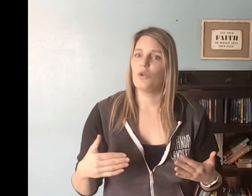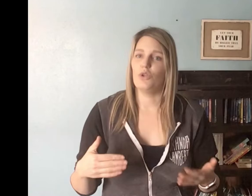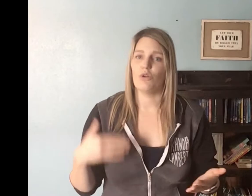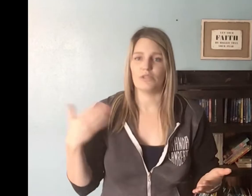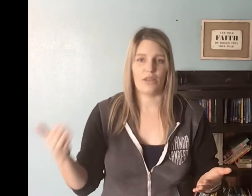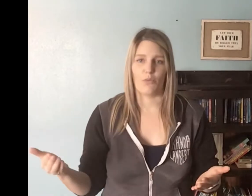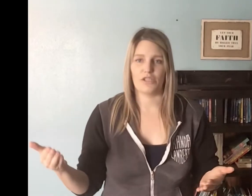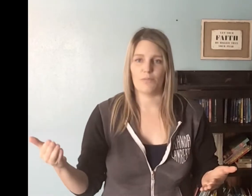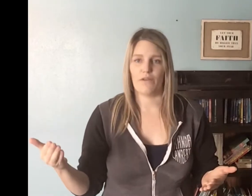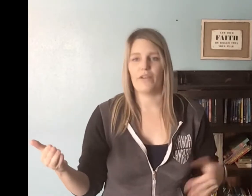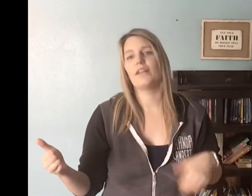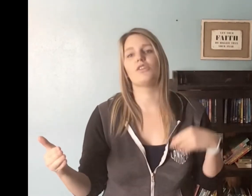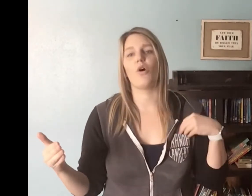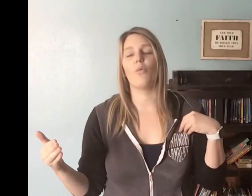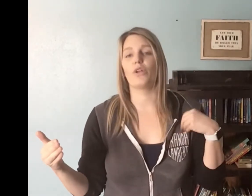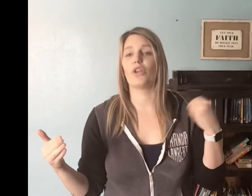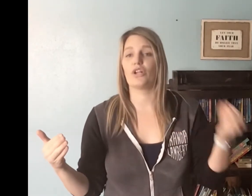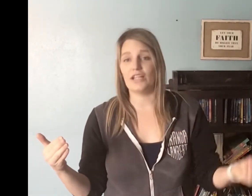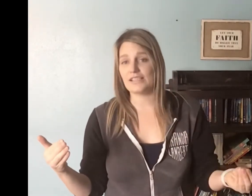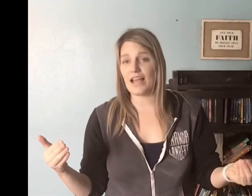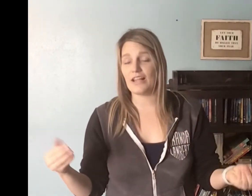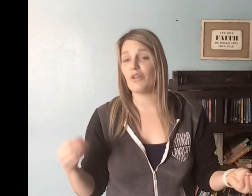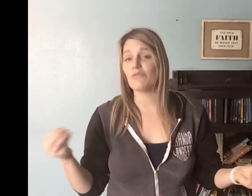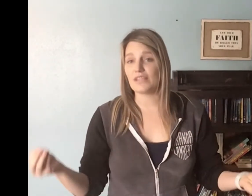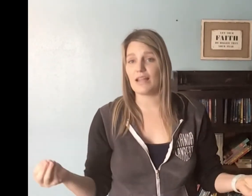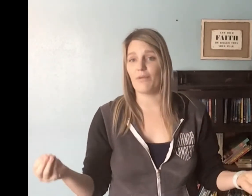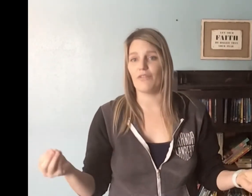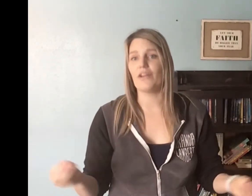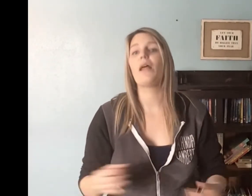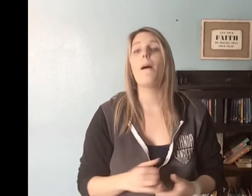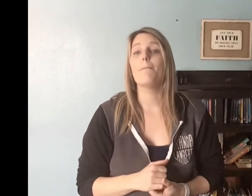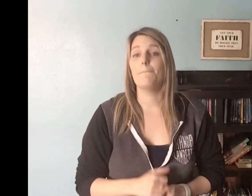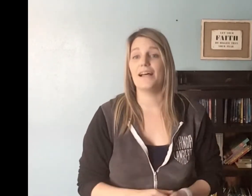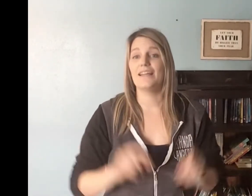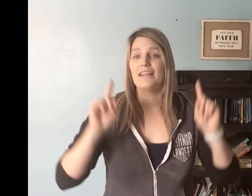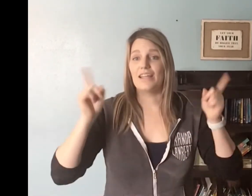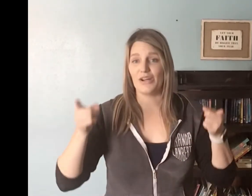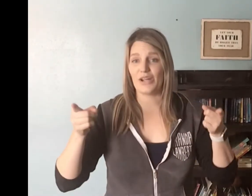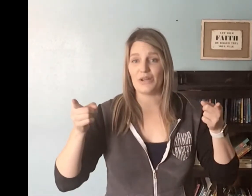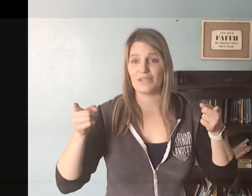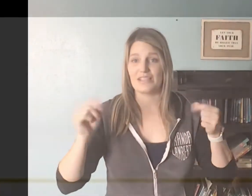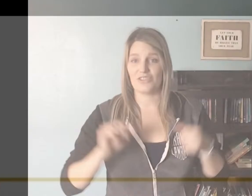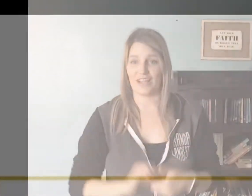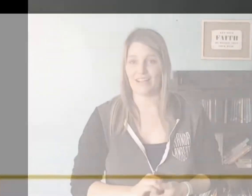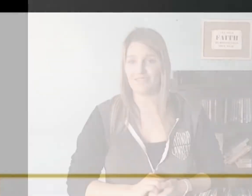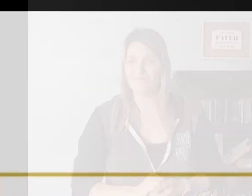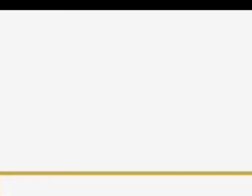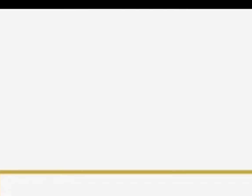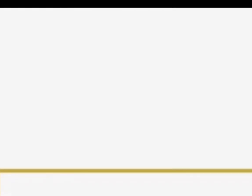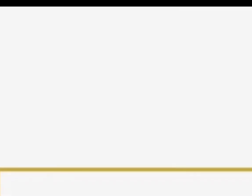don't say the words perfect. So when you're learning to sign, you don't sign perfect. But here it goes. Check it out.